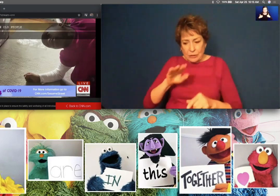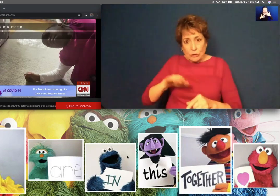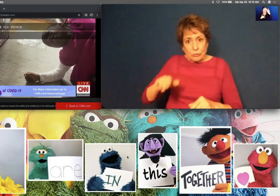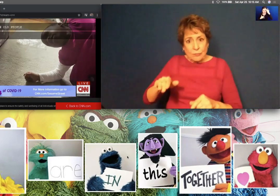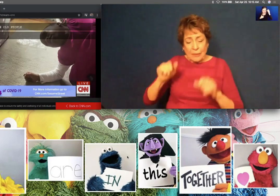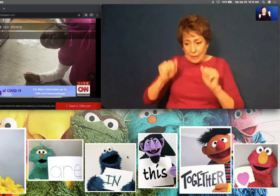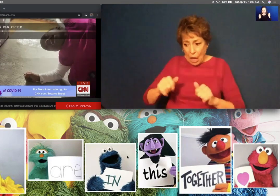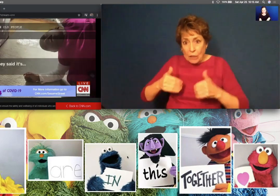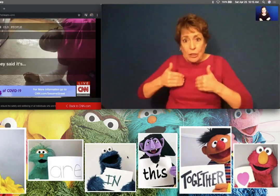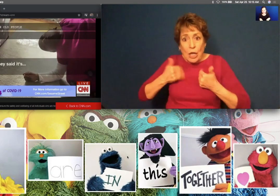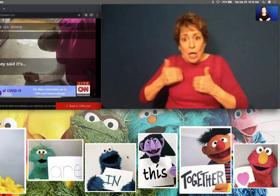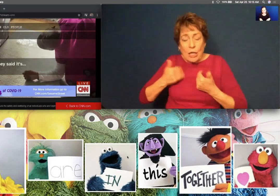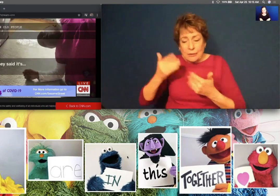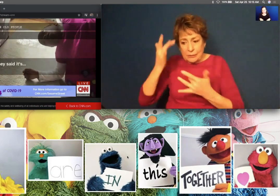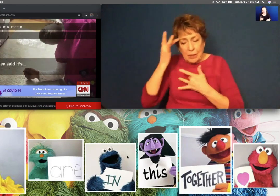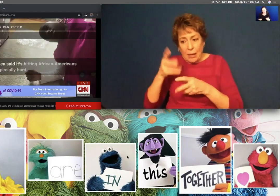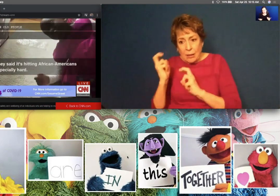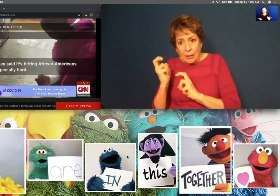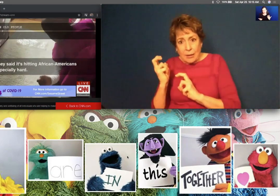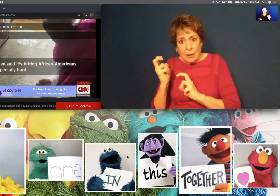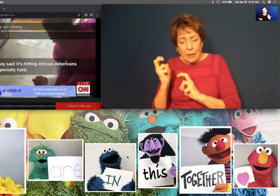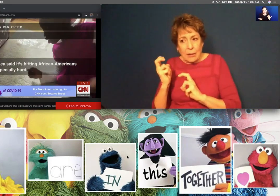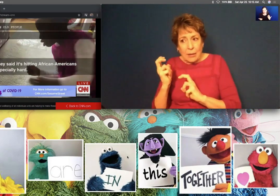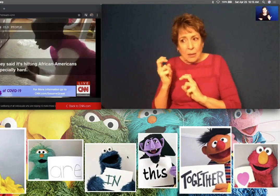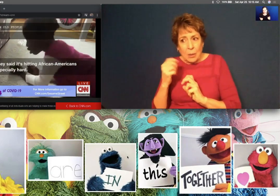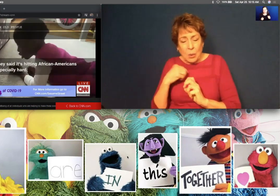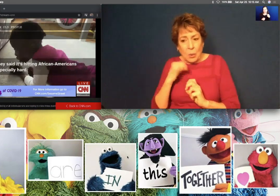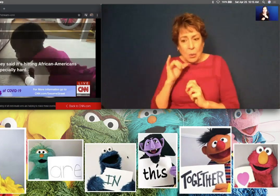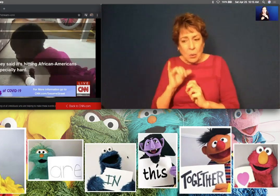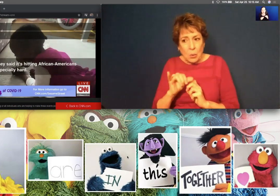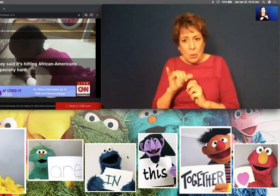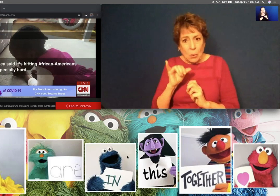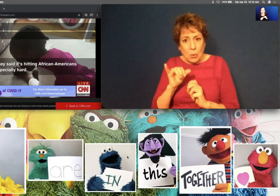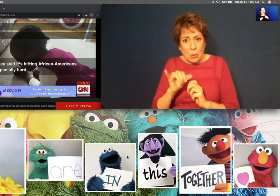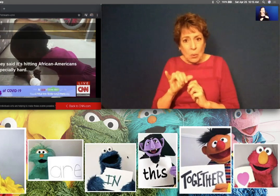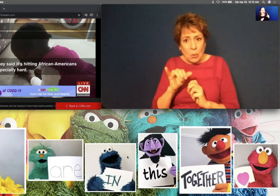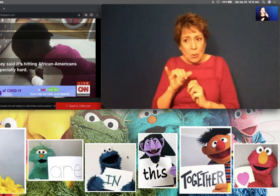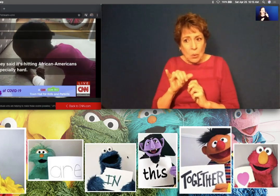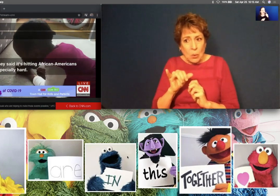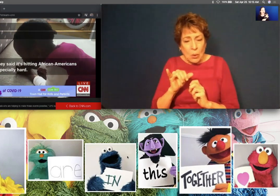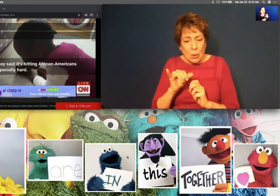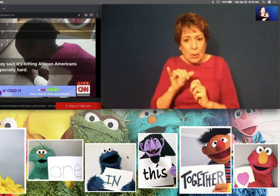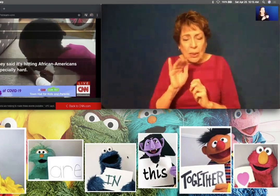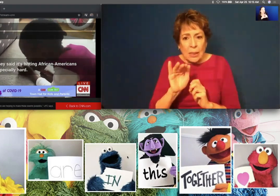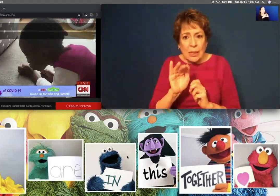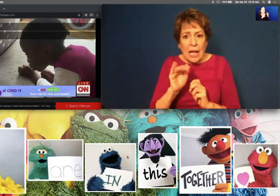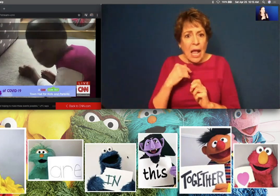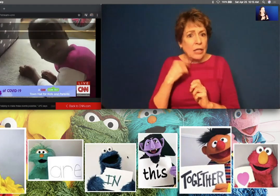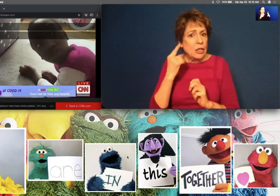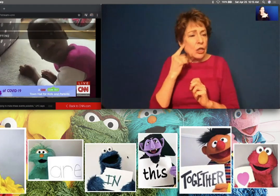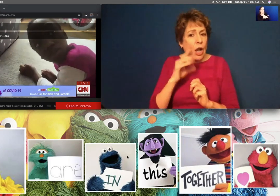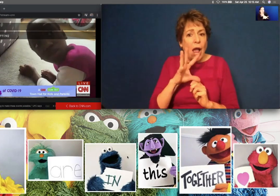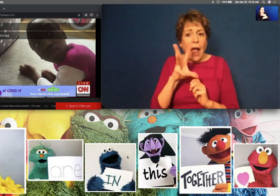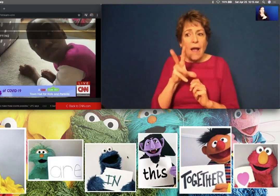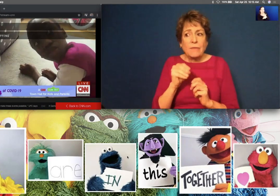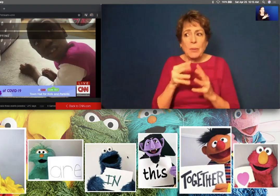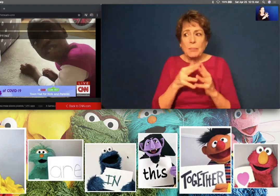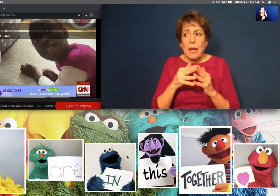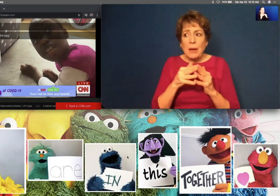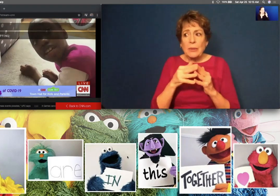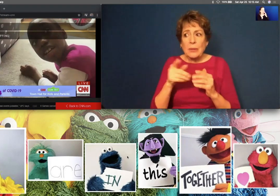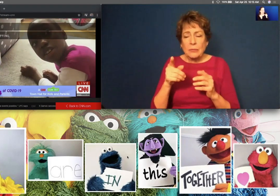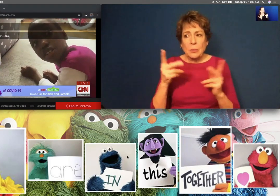I mean, yeah, other. They said it's hitting African Americans especially hard. Is